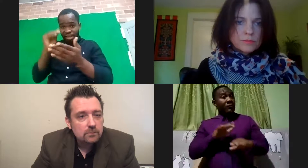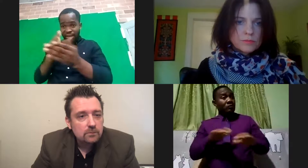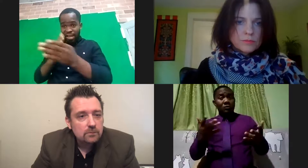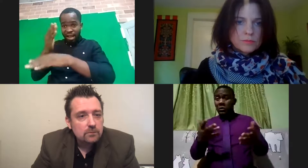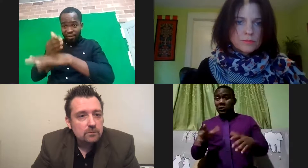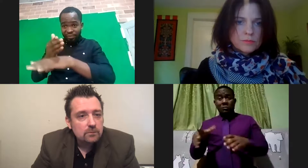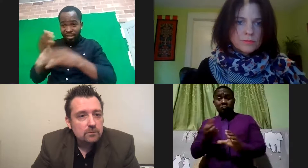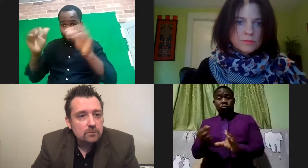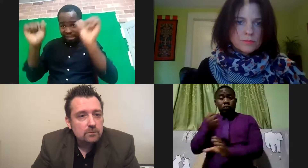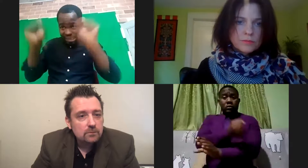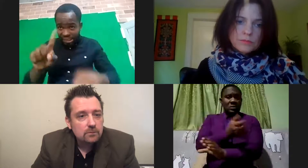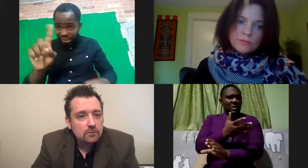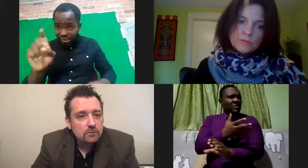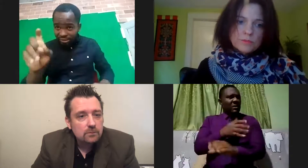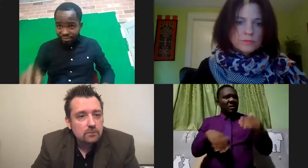period?